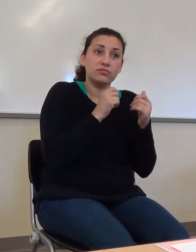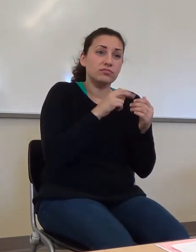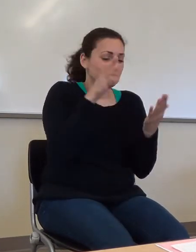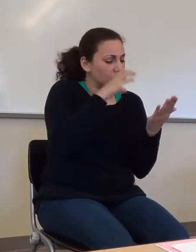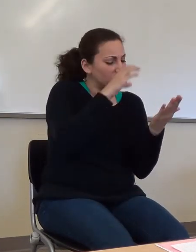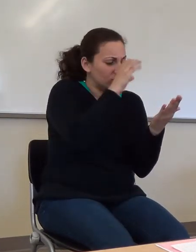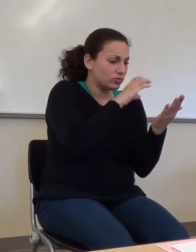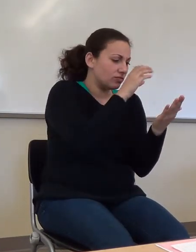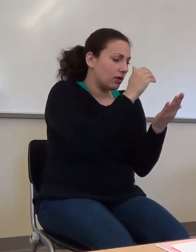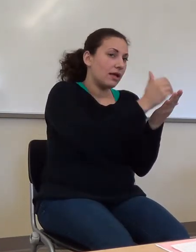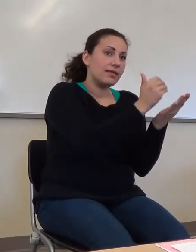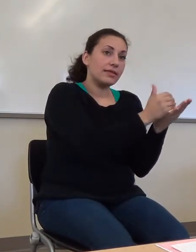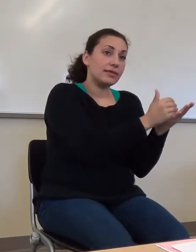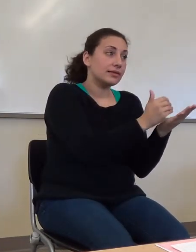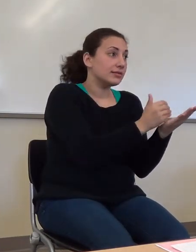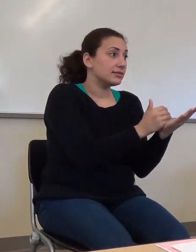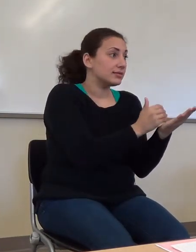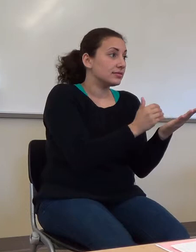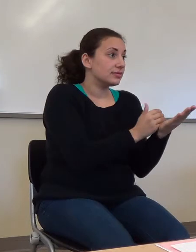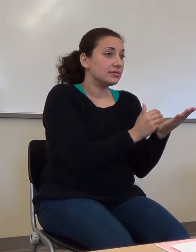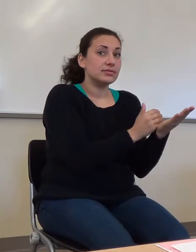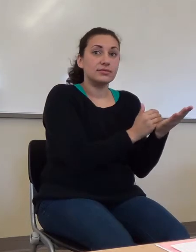list, looking for a